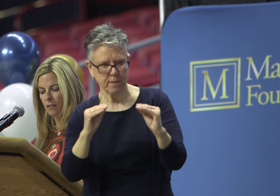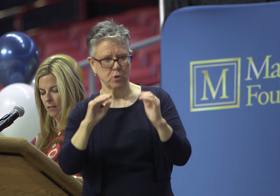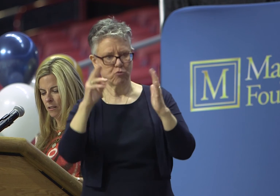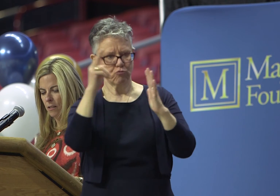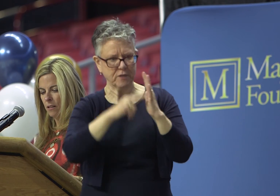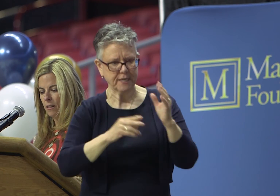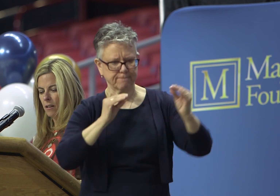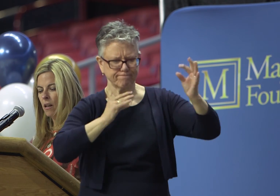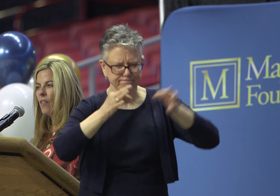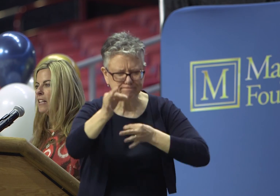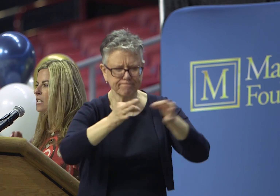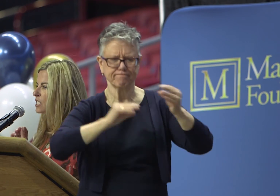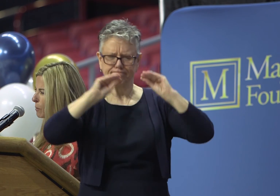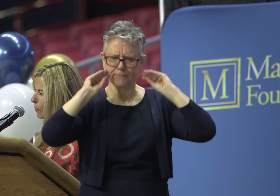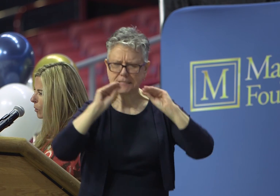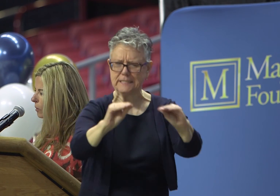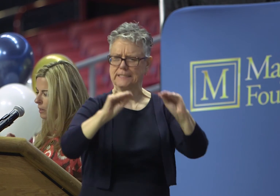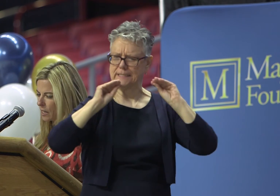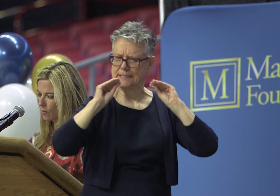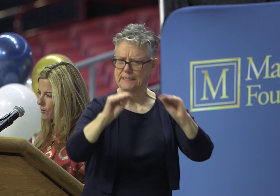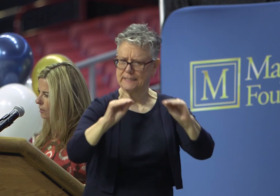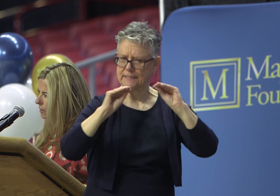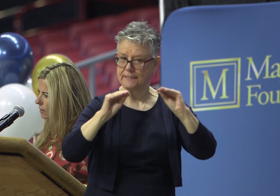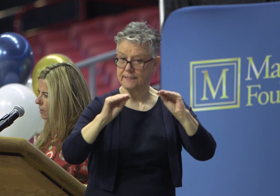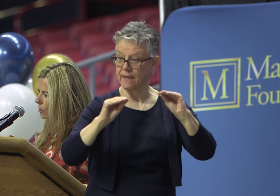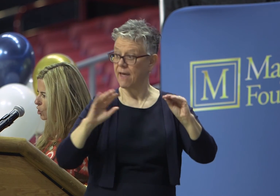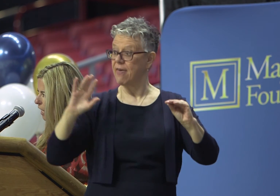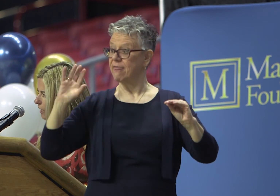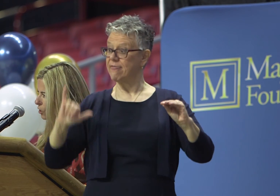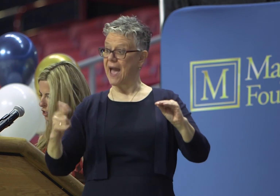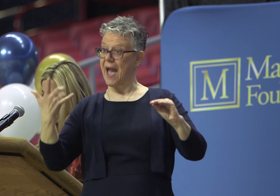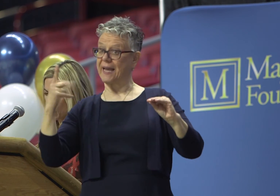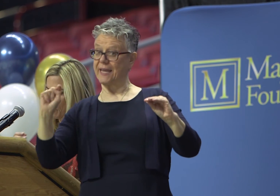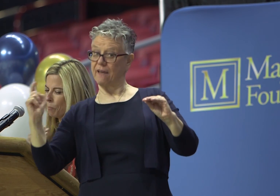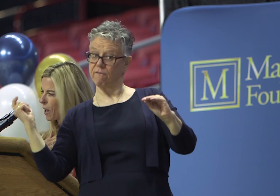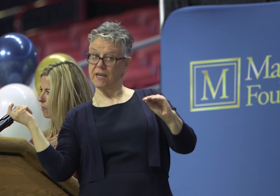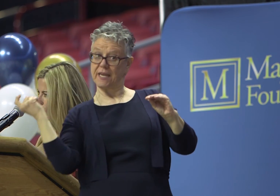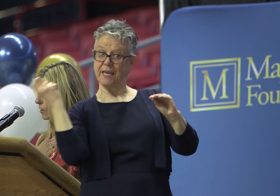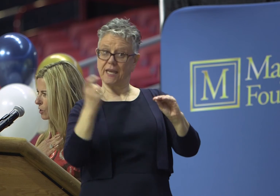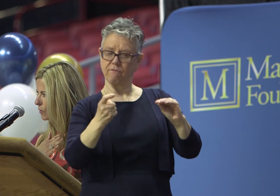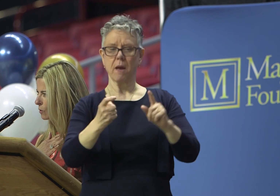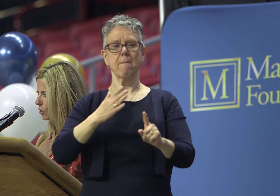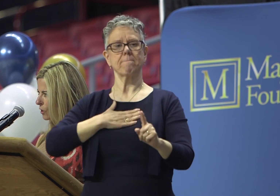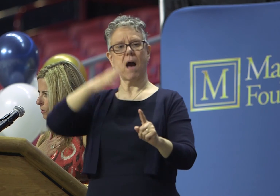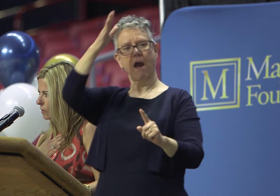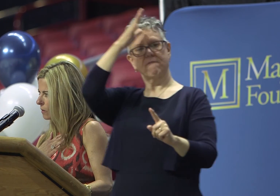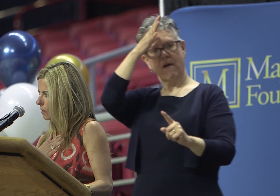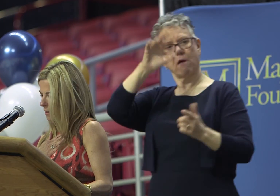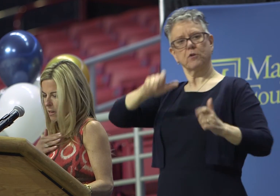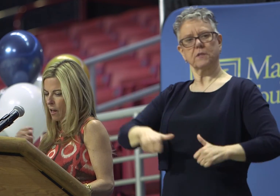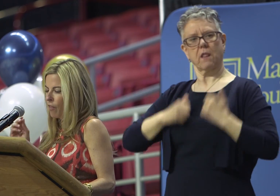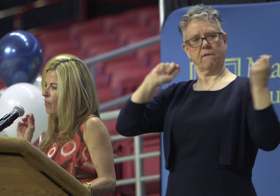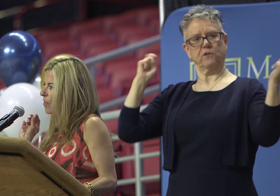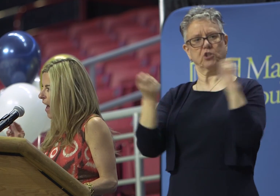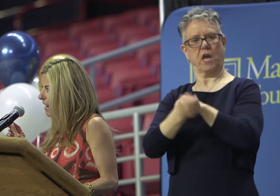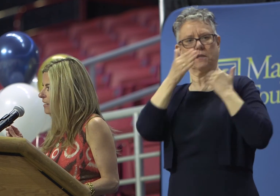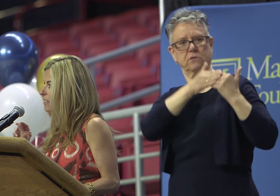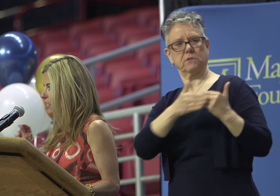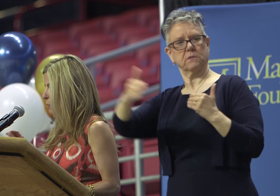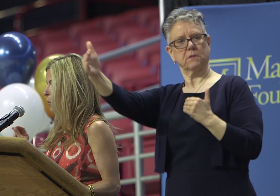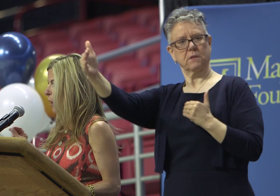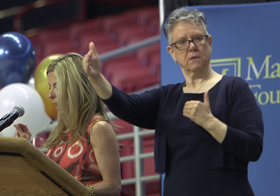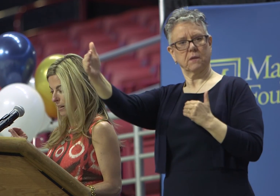read. That simple gift changed my father's future.